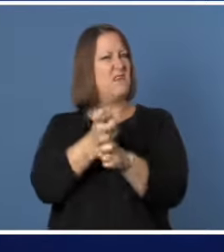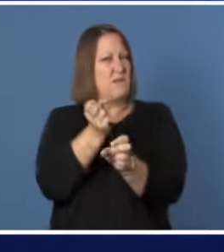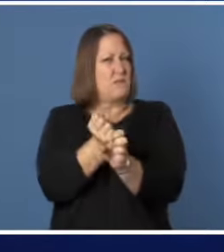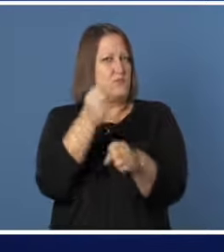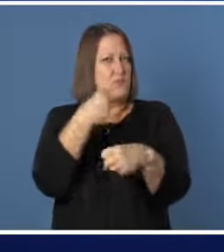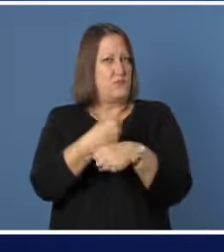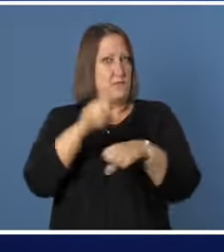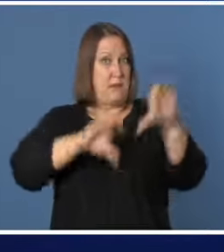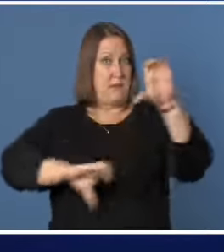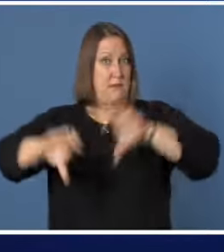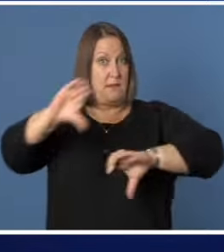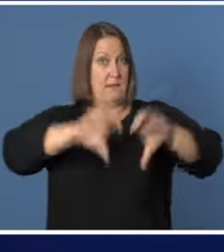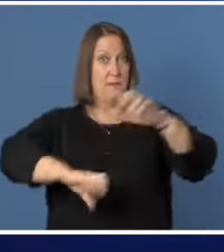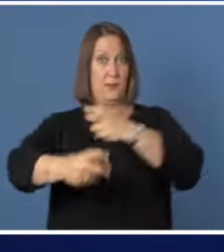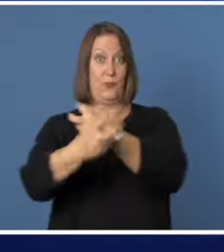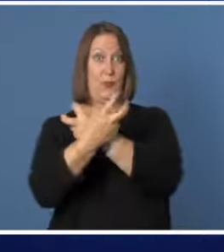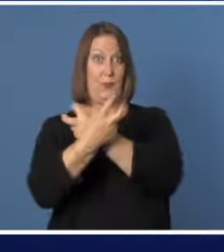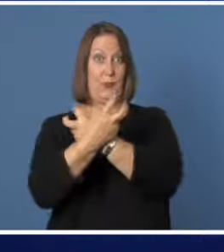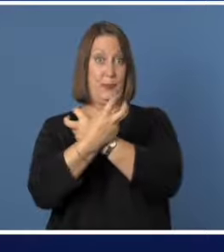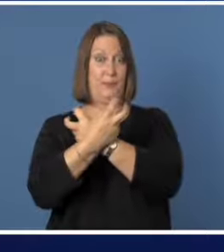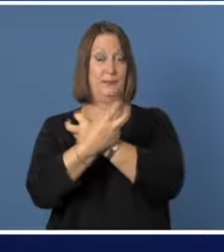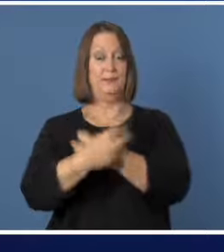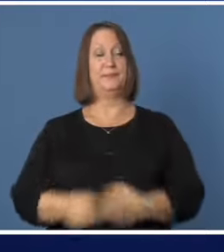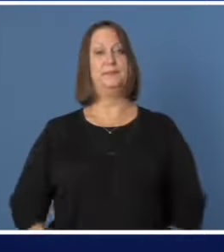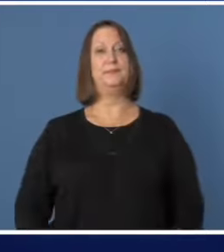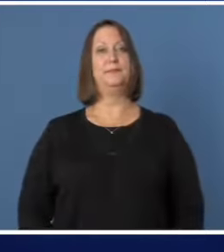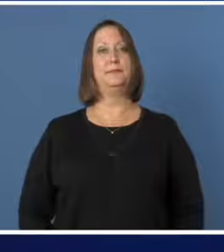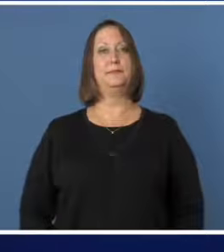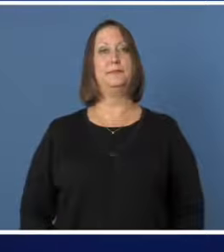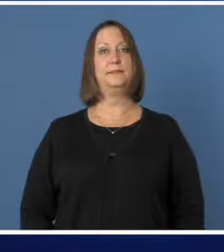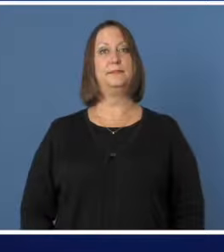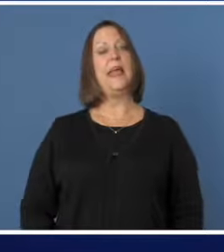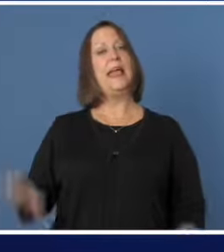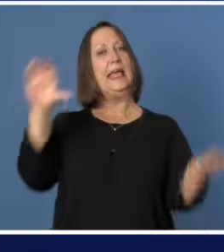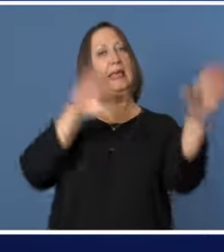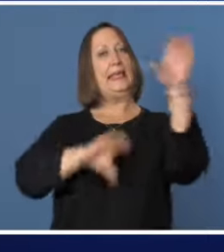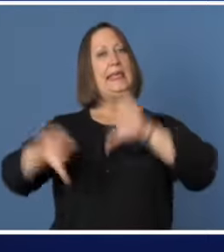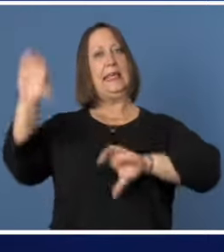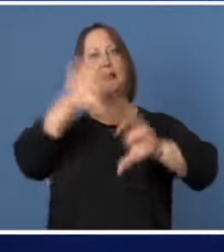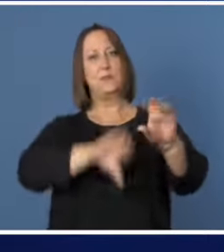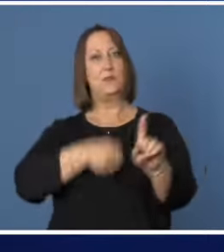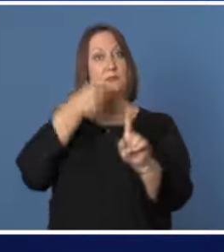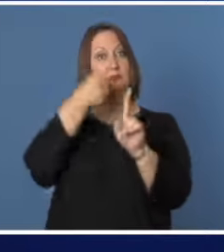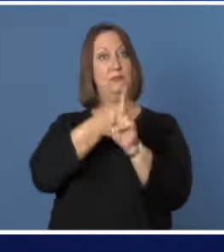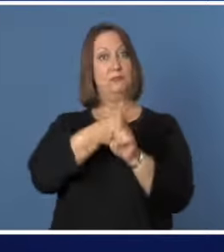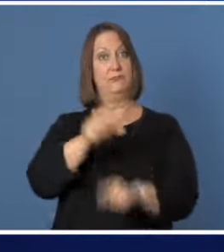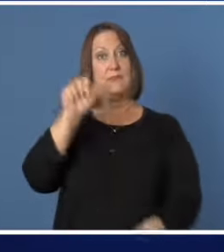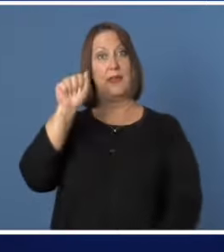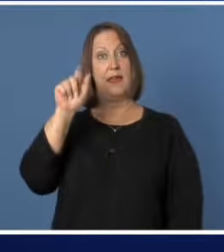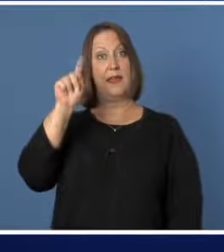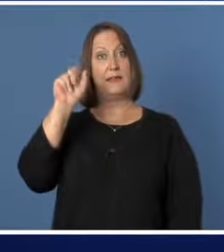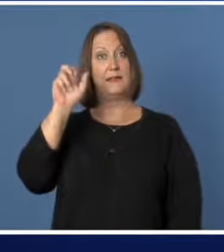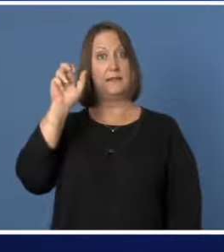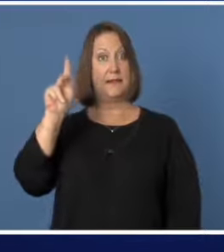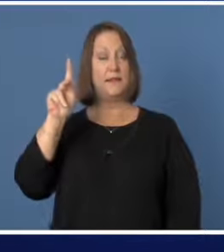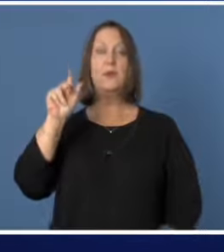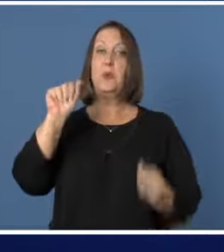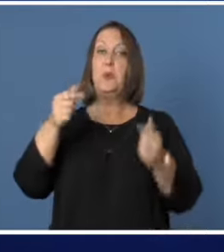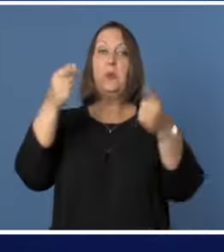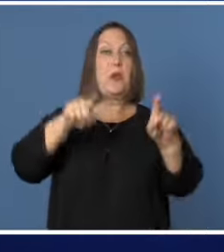Chemical agents also are difficult to produce. A chemical attack could come without